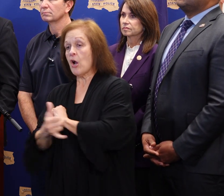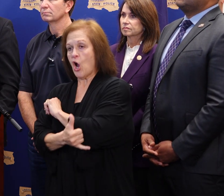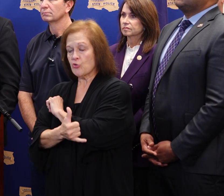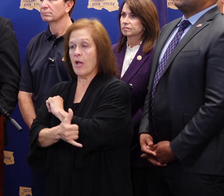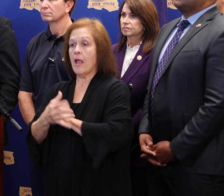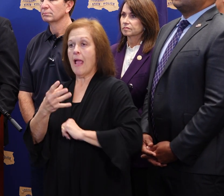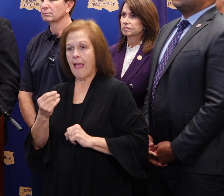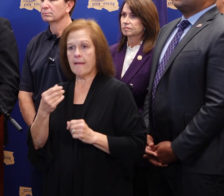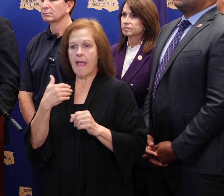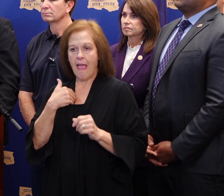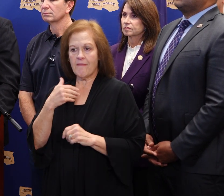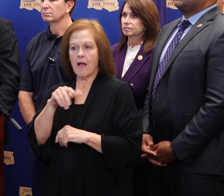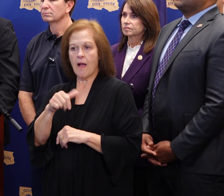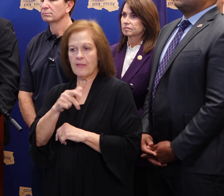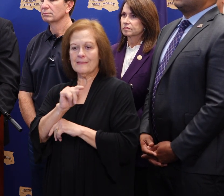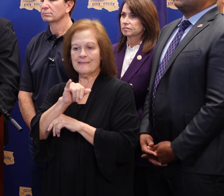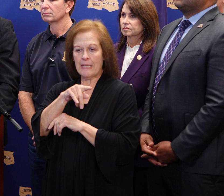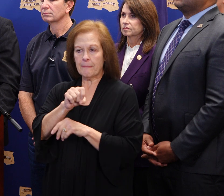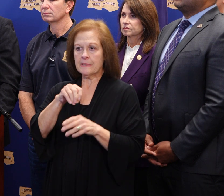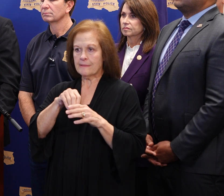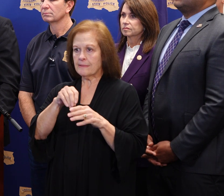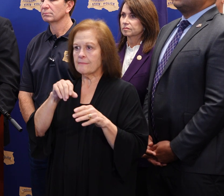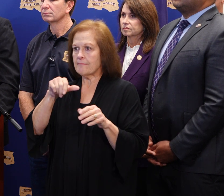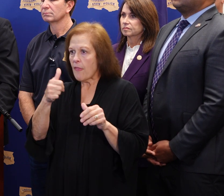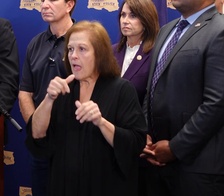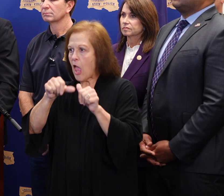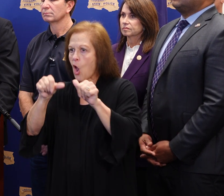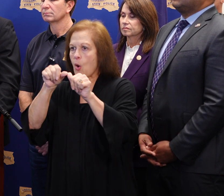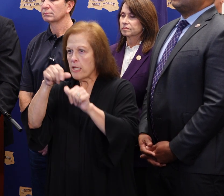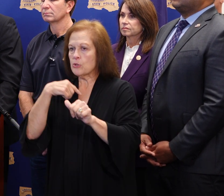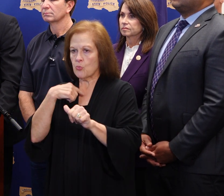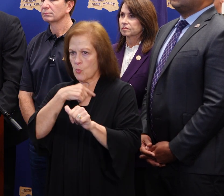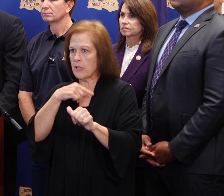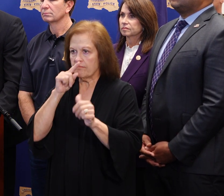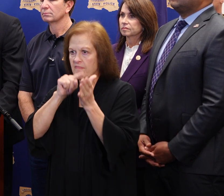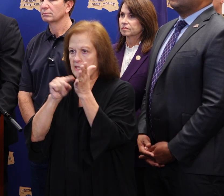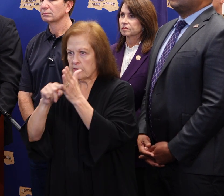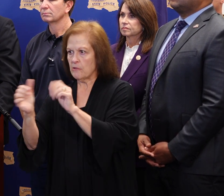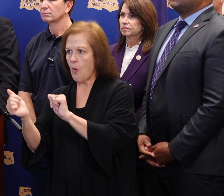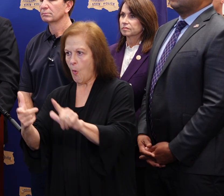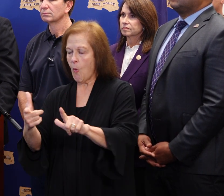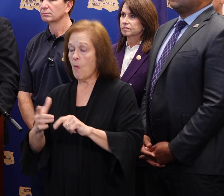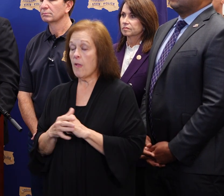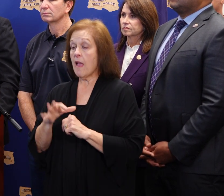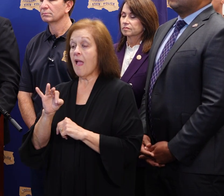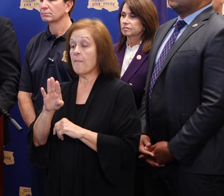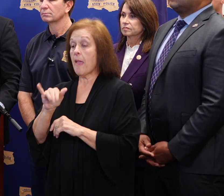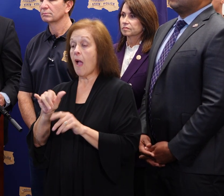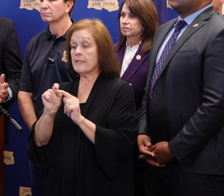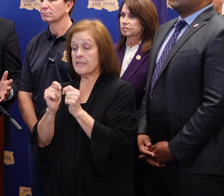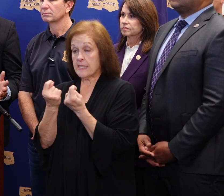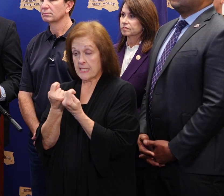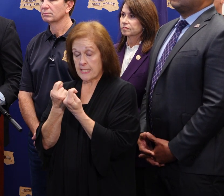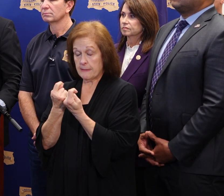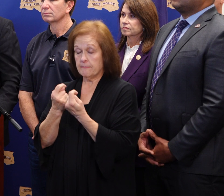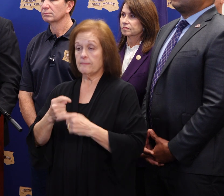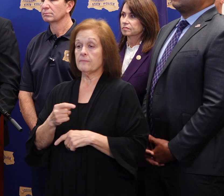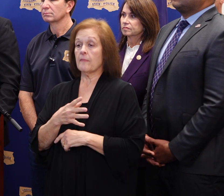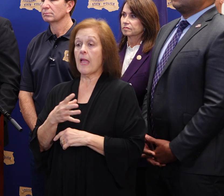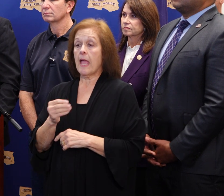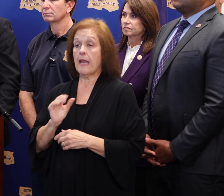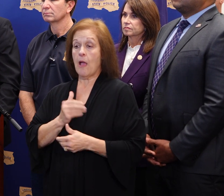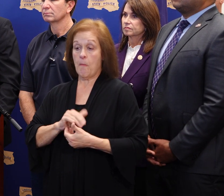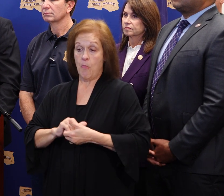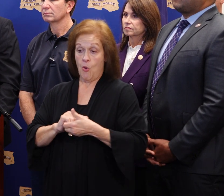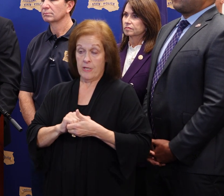other tips in other states across the country that we are following up on. The FBI team and our law enforcement